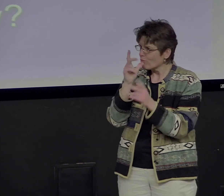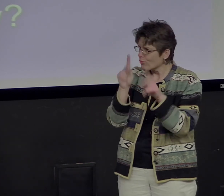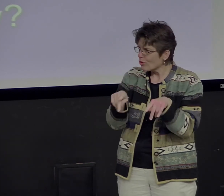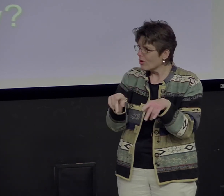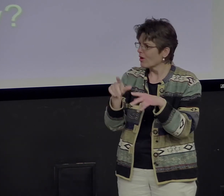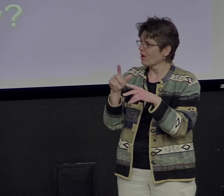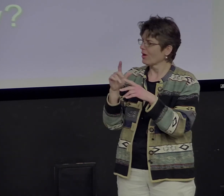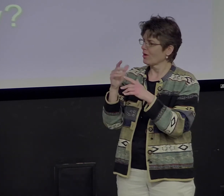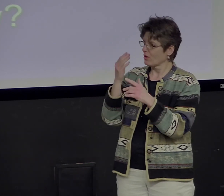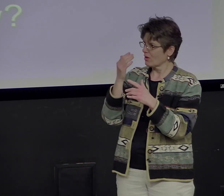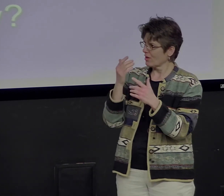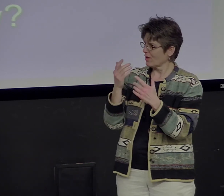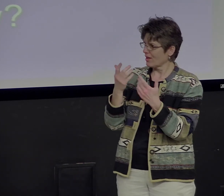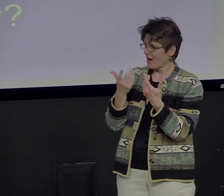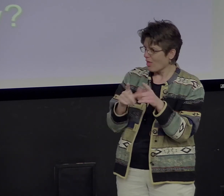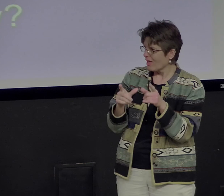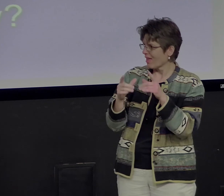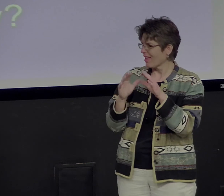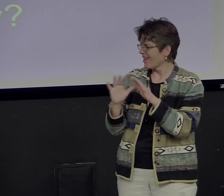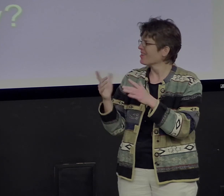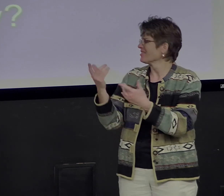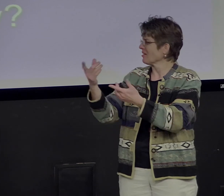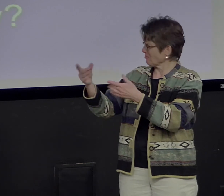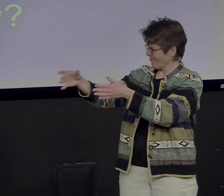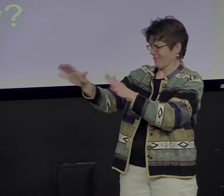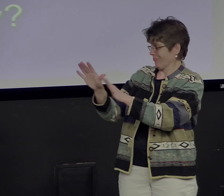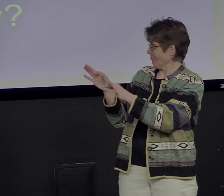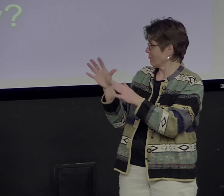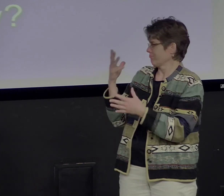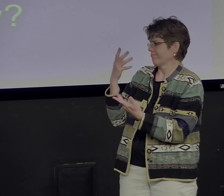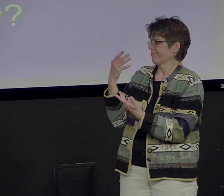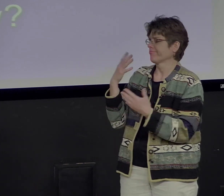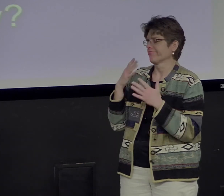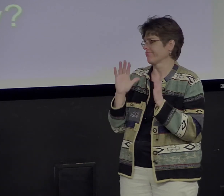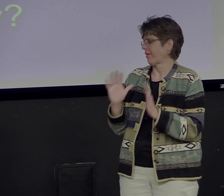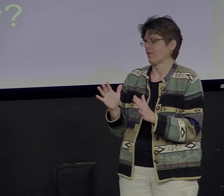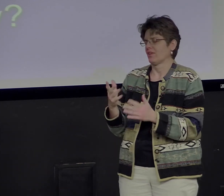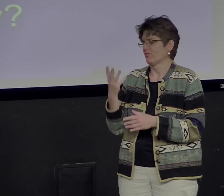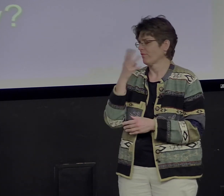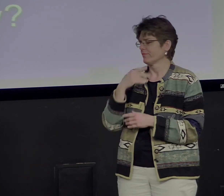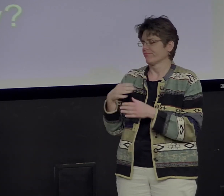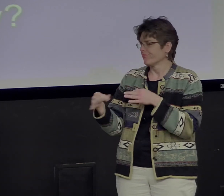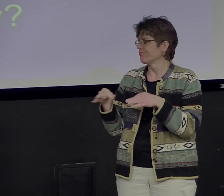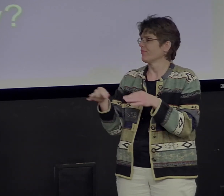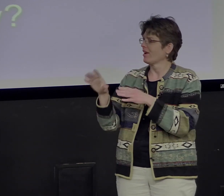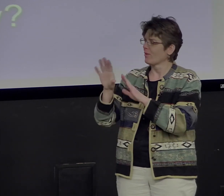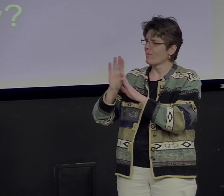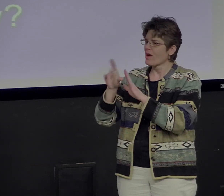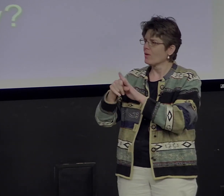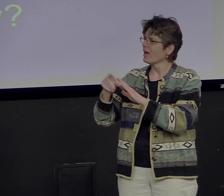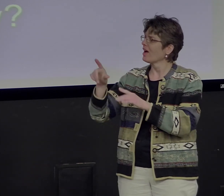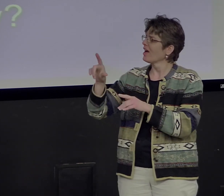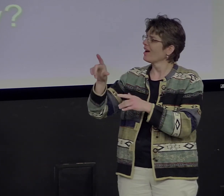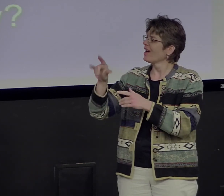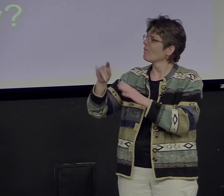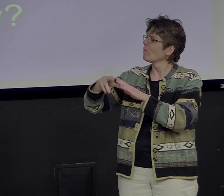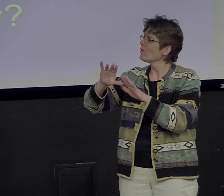of international sign language, and when you're using it, depending on the person, the context in which you're using it, and you had a wonderful,